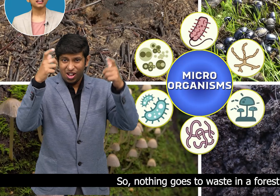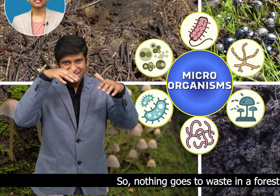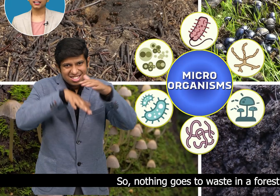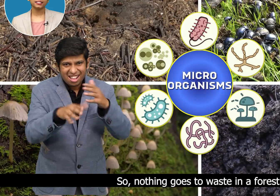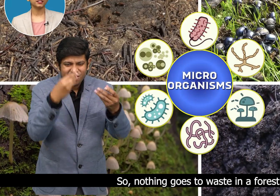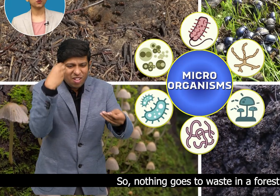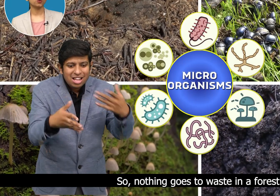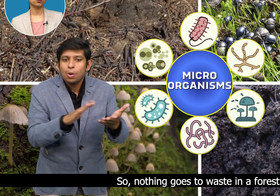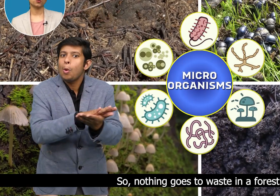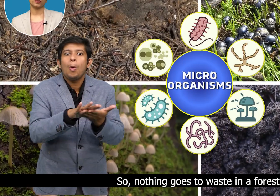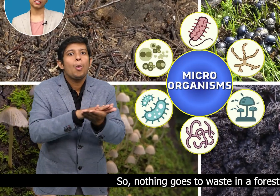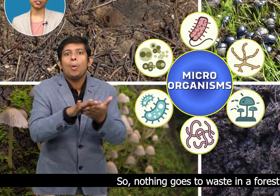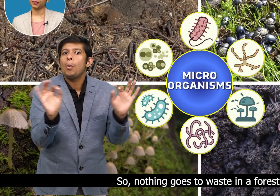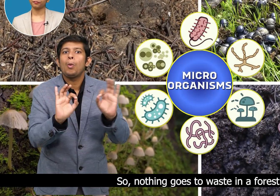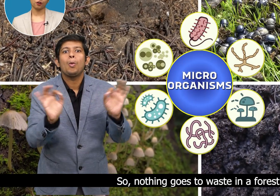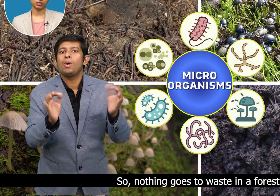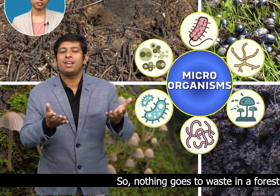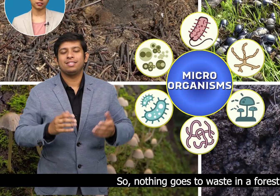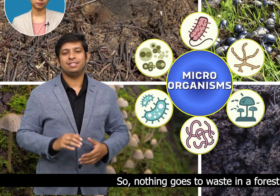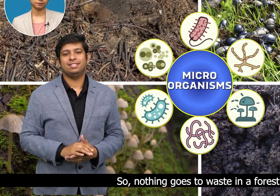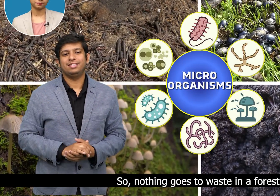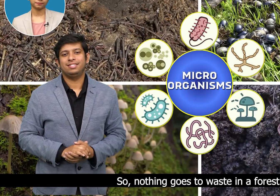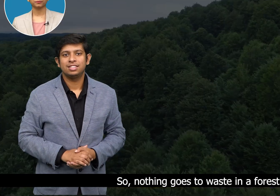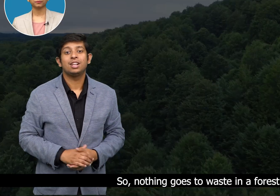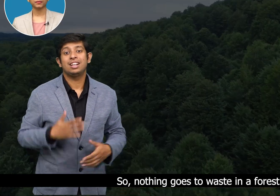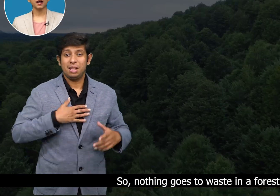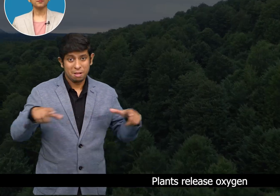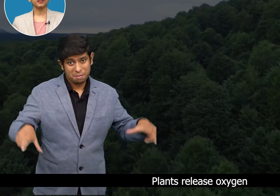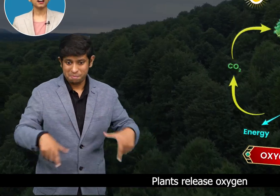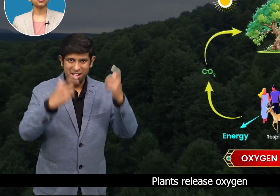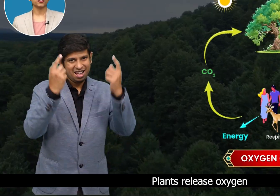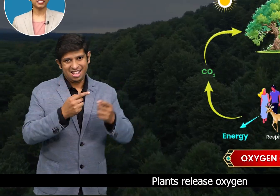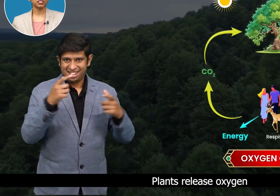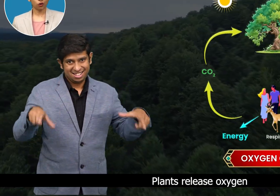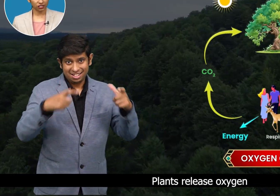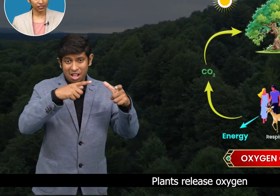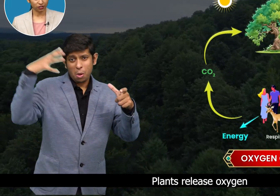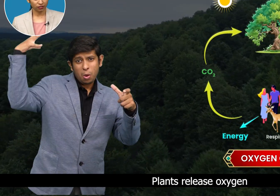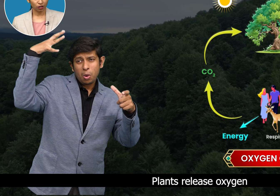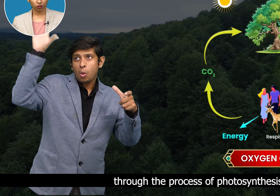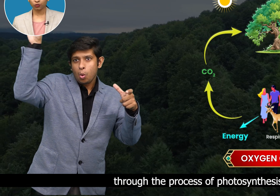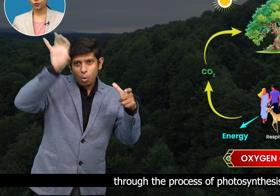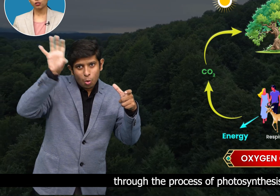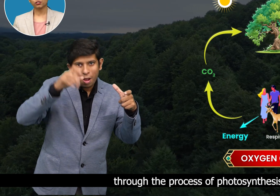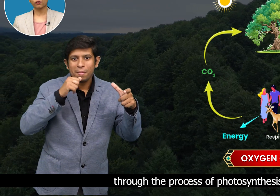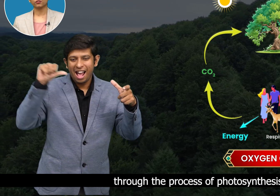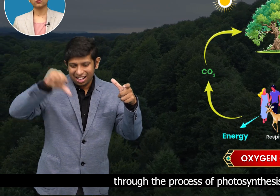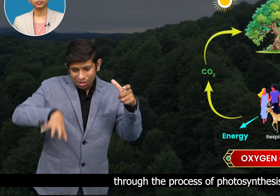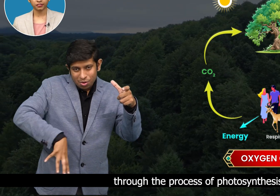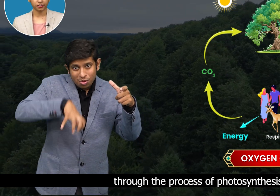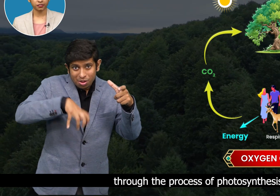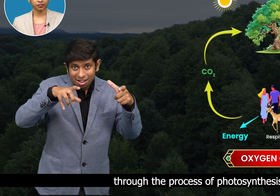So, nothing goes to waste in a forest. Plants release oxygen through the process